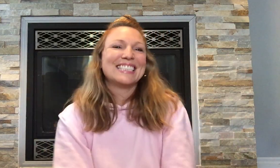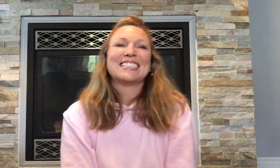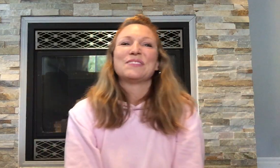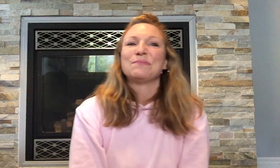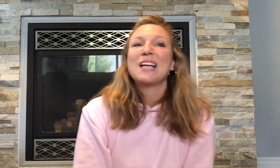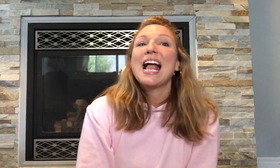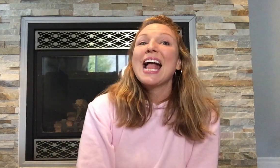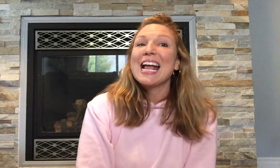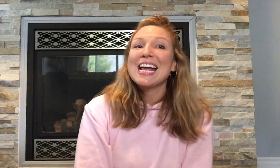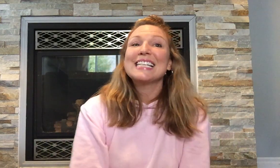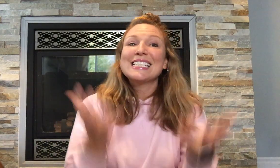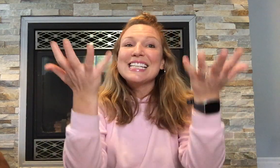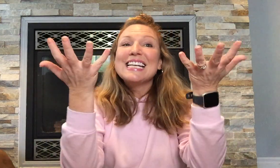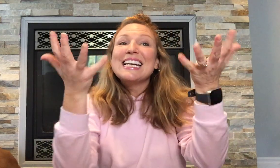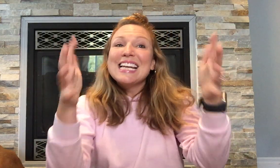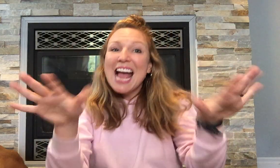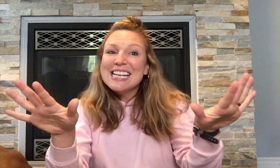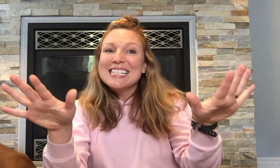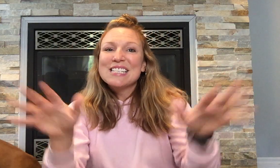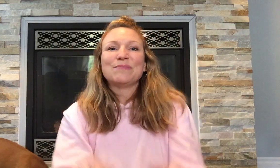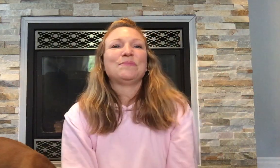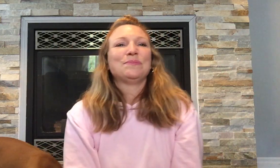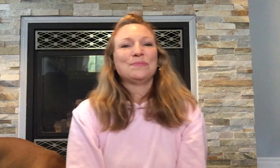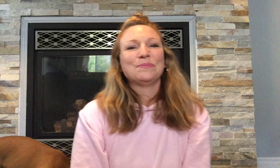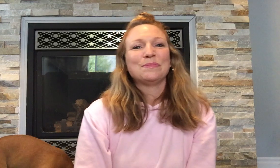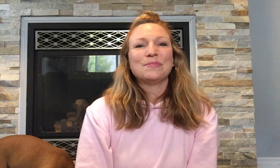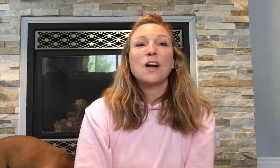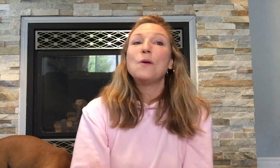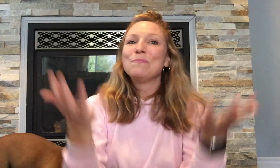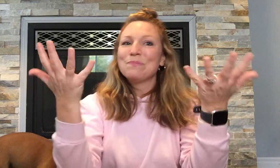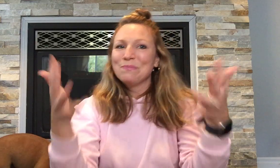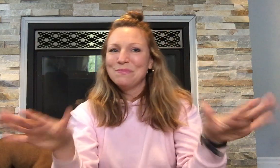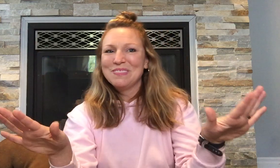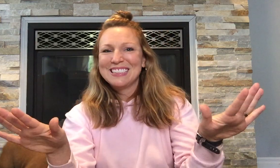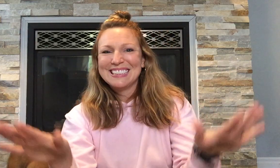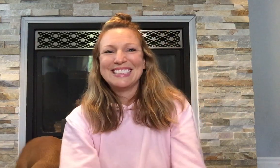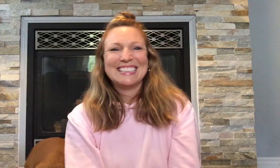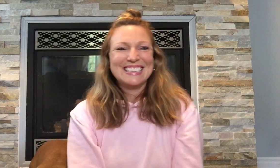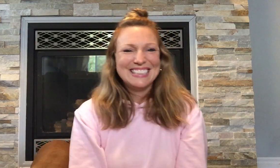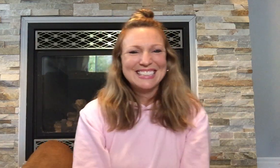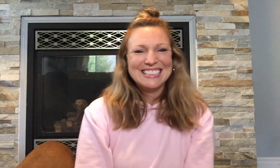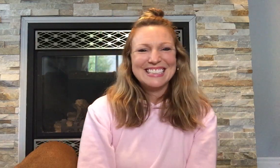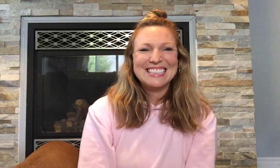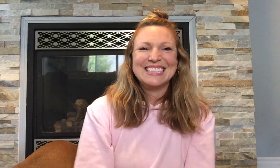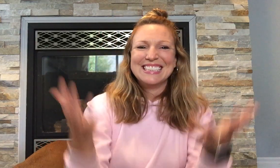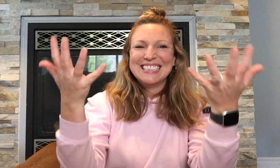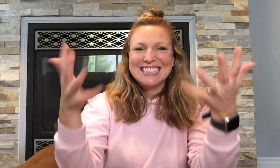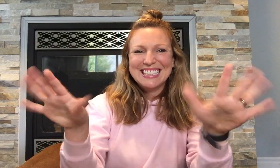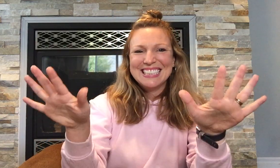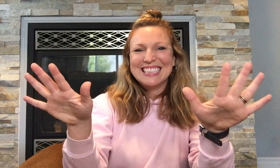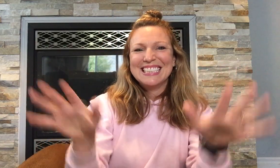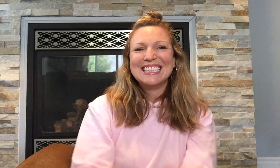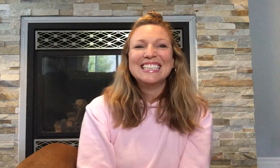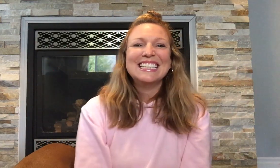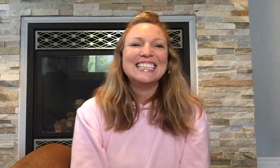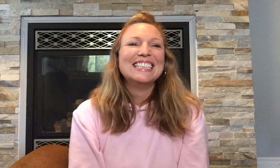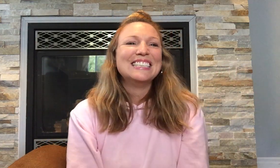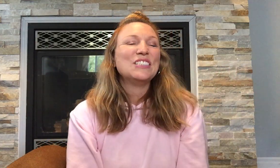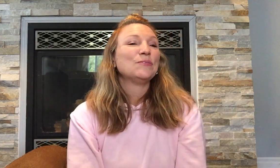last. It's the end, it's the end, it's the end, it's